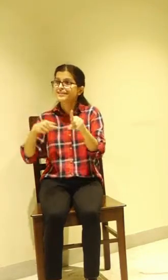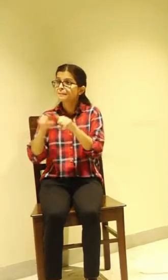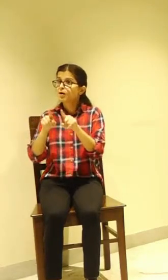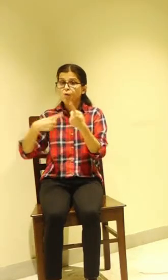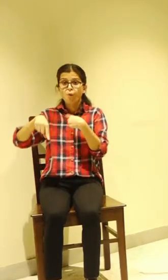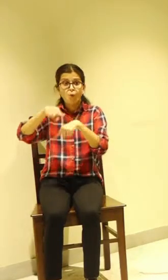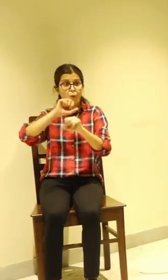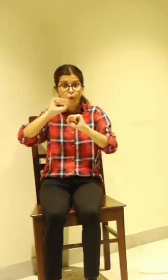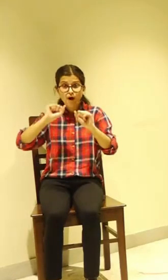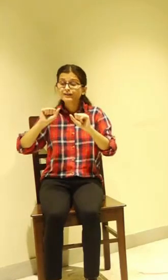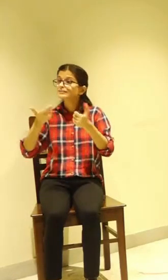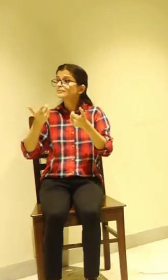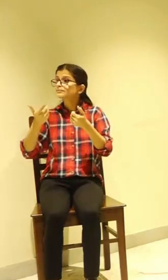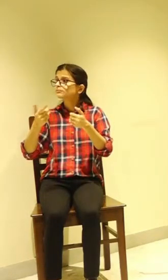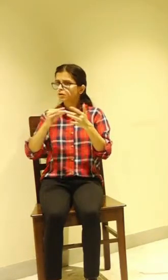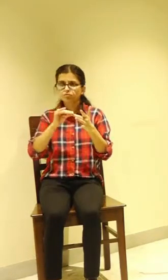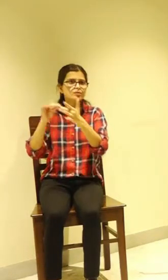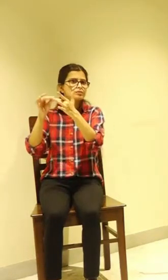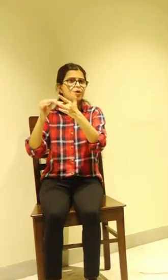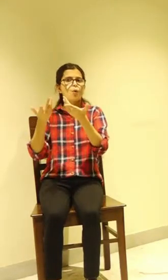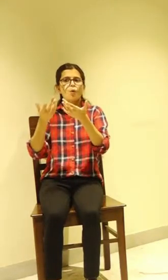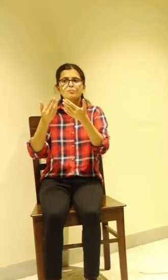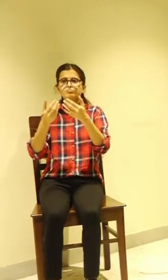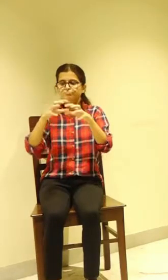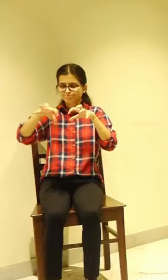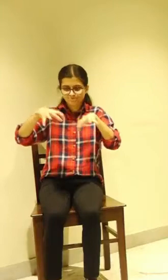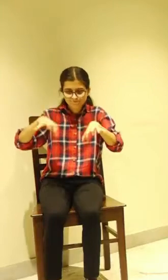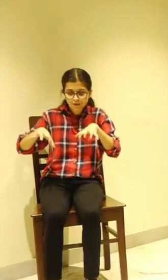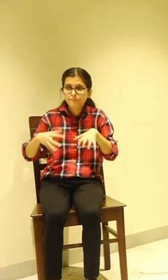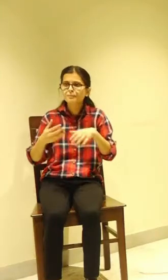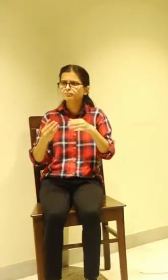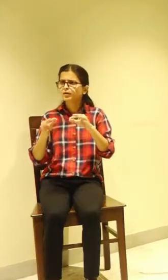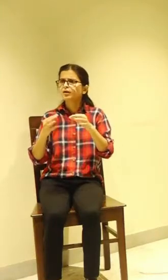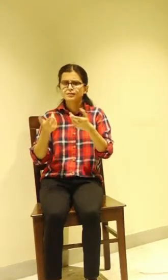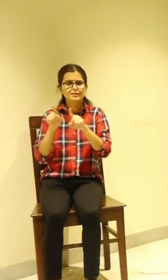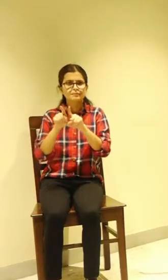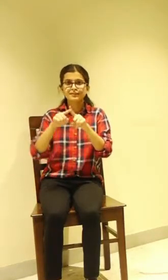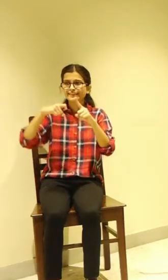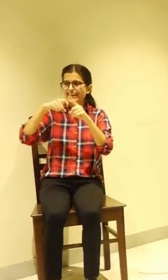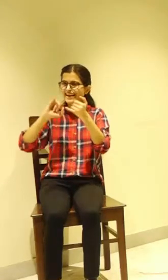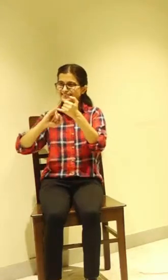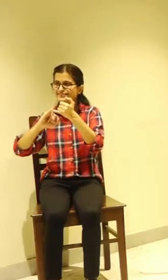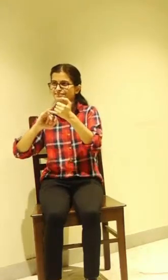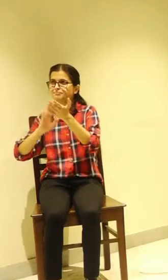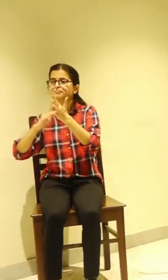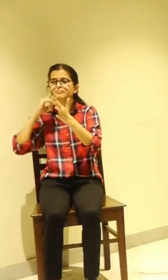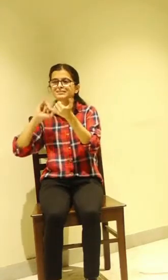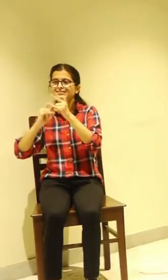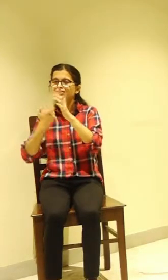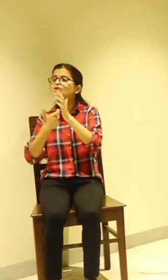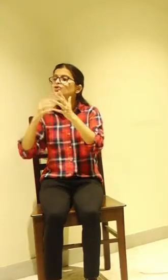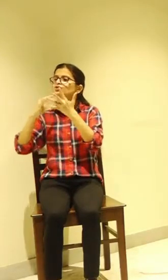of a standard called proportionality under the judgment, the K.S. Puttaswamy judgment in